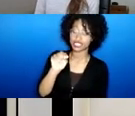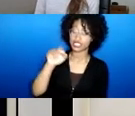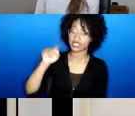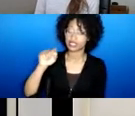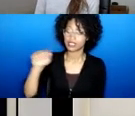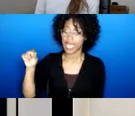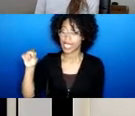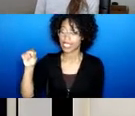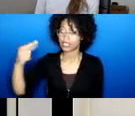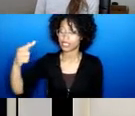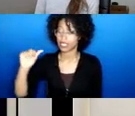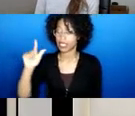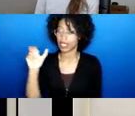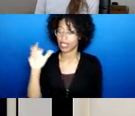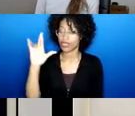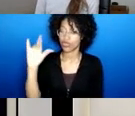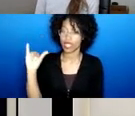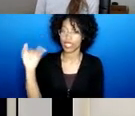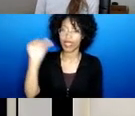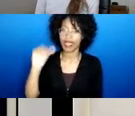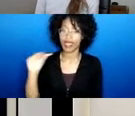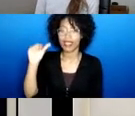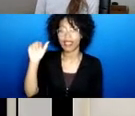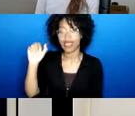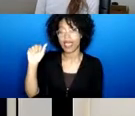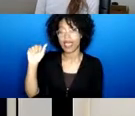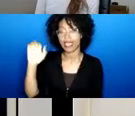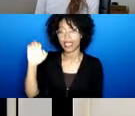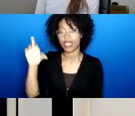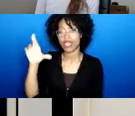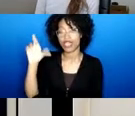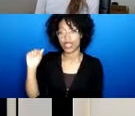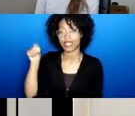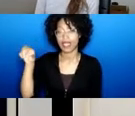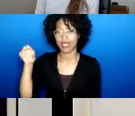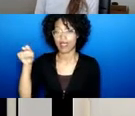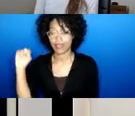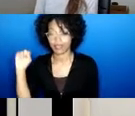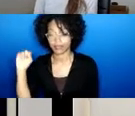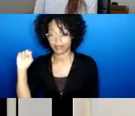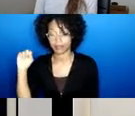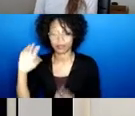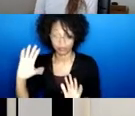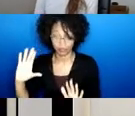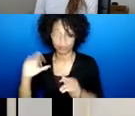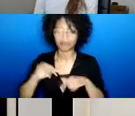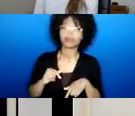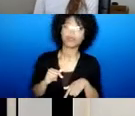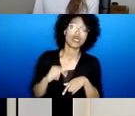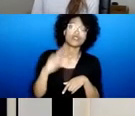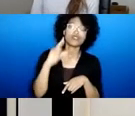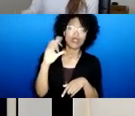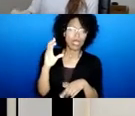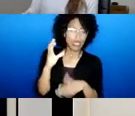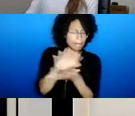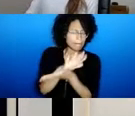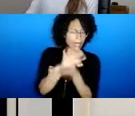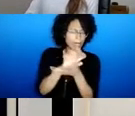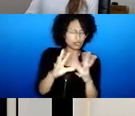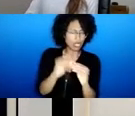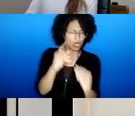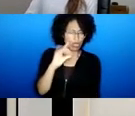presentation-gallery@aera.net. I've seen some questions about, well, what's a paper session going to be like? A paper session is really going to be like